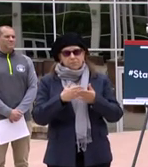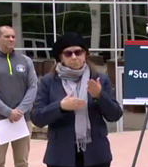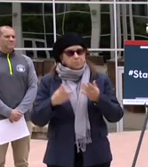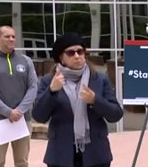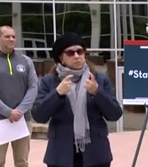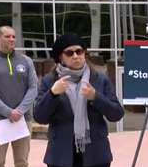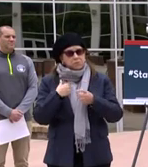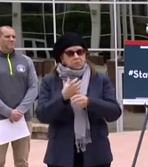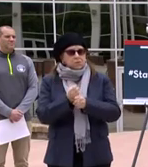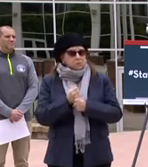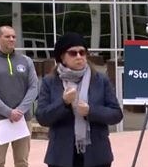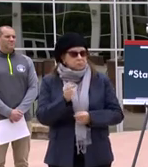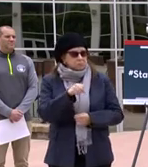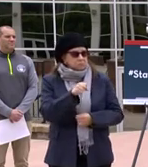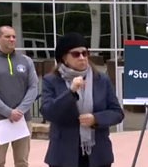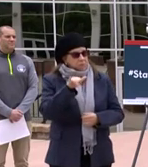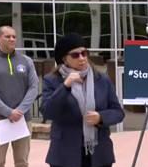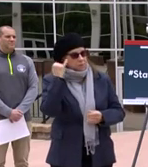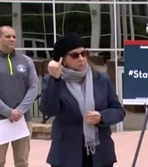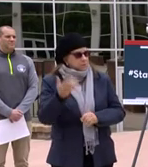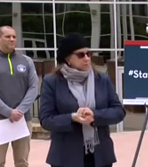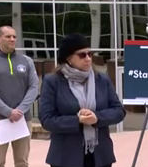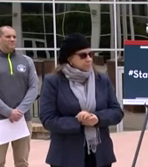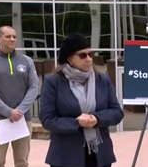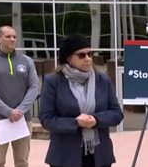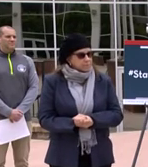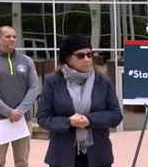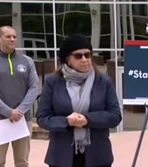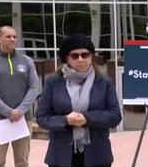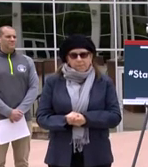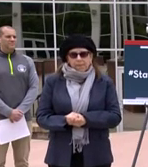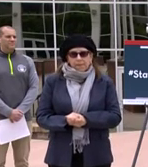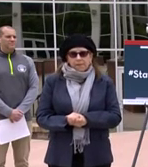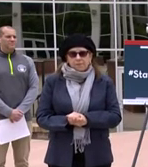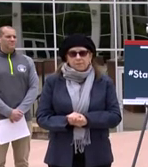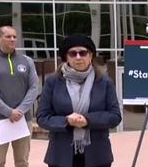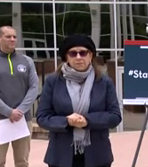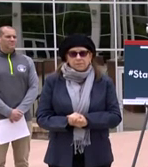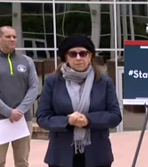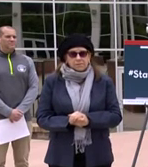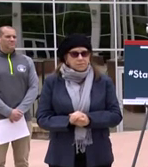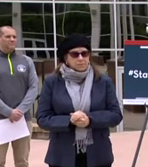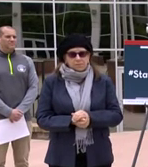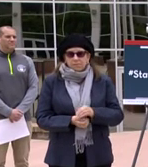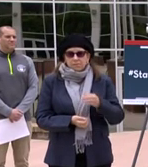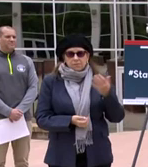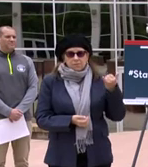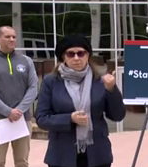heard. And then I've gotten people say, why do you want to throw people in jail?